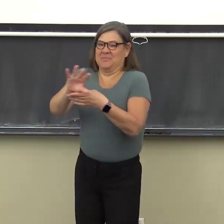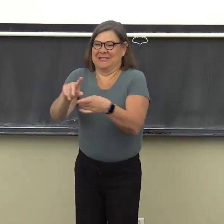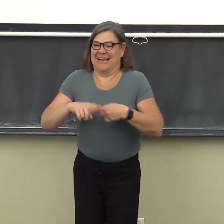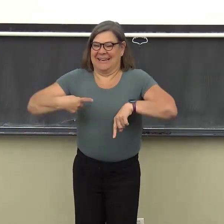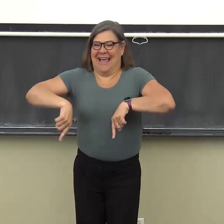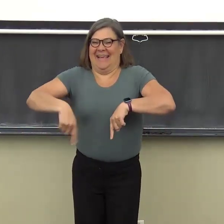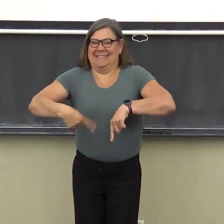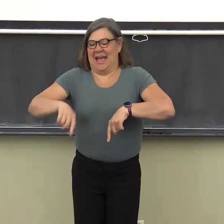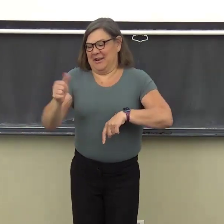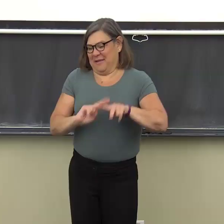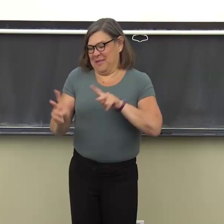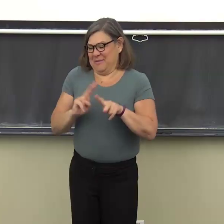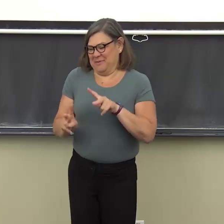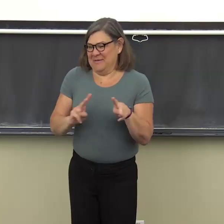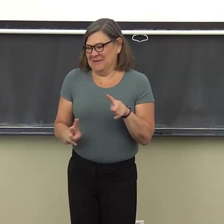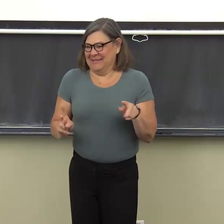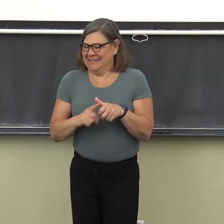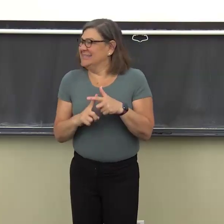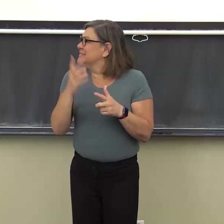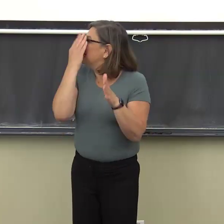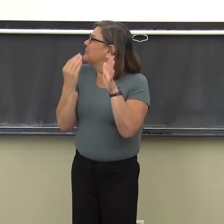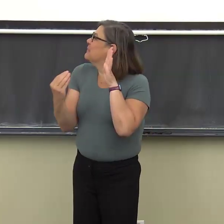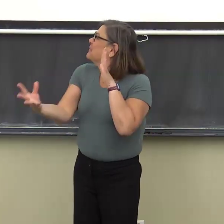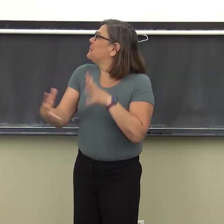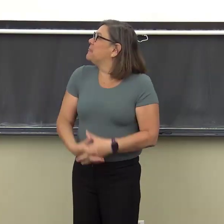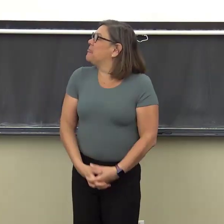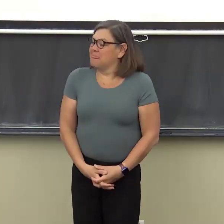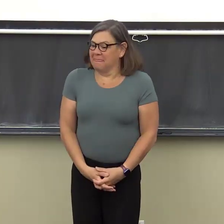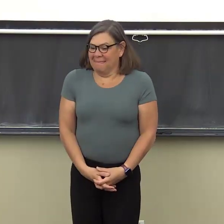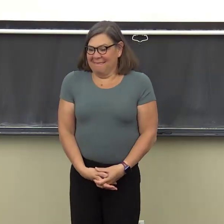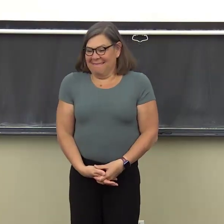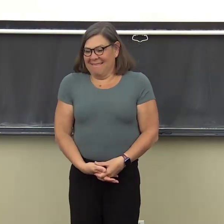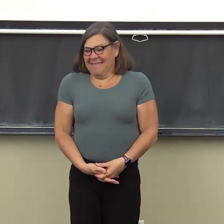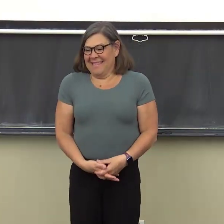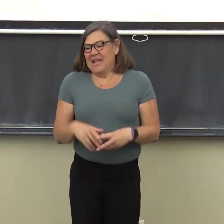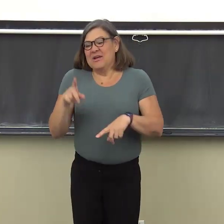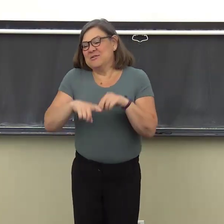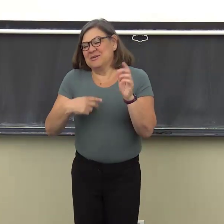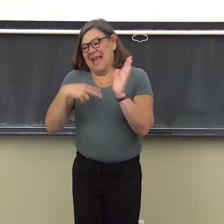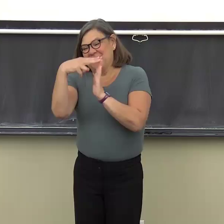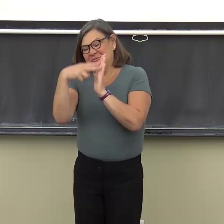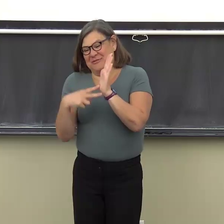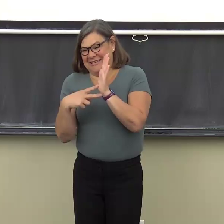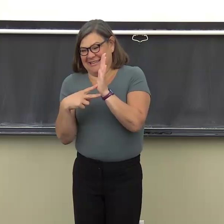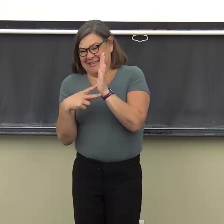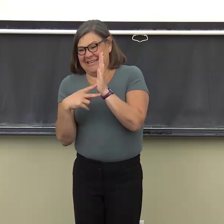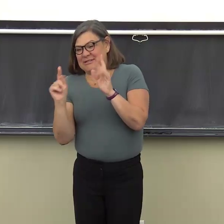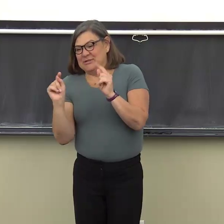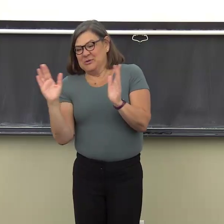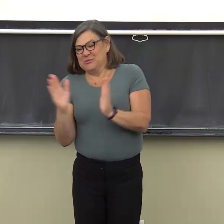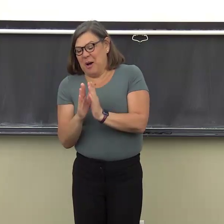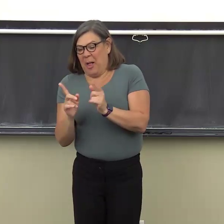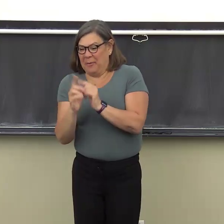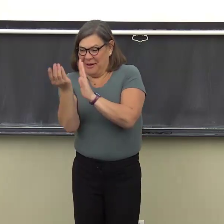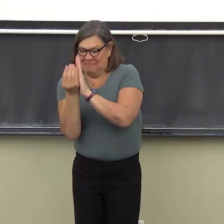I'm alone here having that feeling. So I hope, I don't know. You can't read it, Rob. It's so small. No, you absolutely can't read it. But I'm